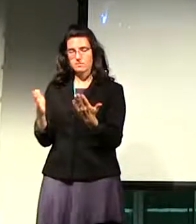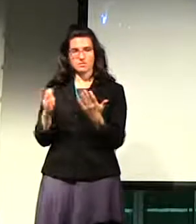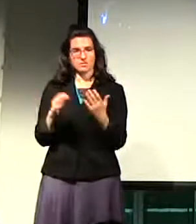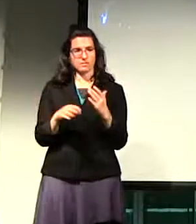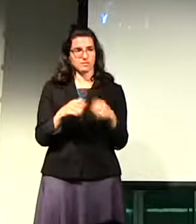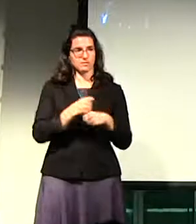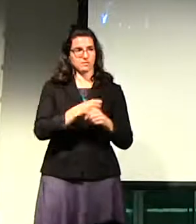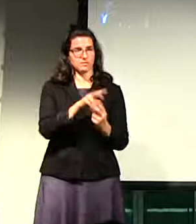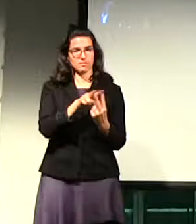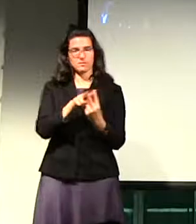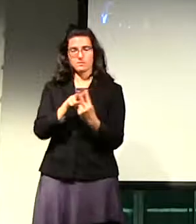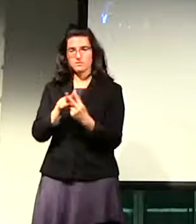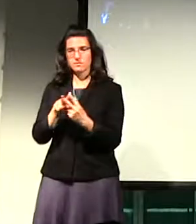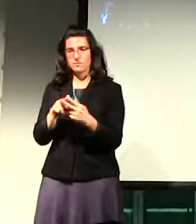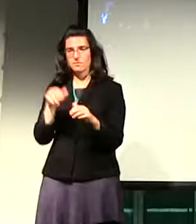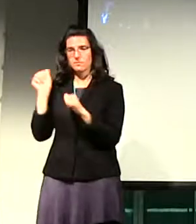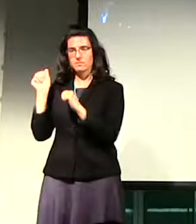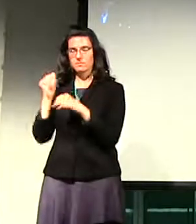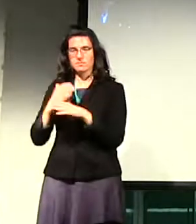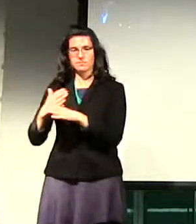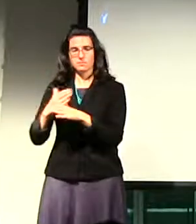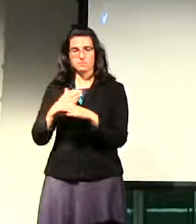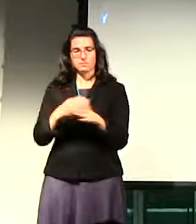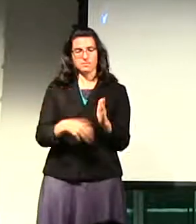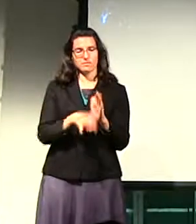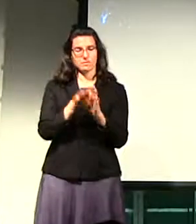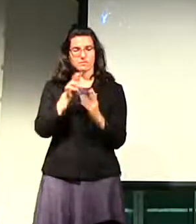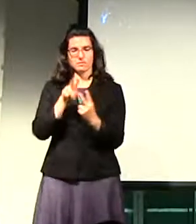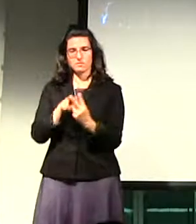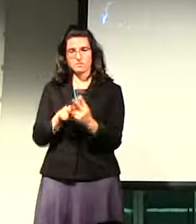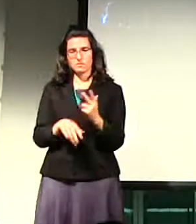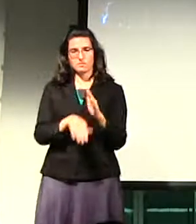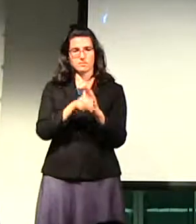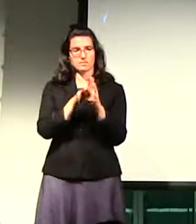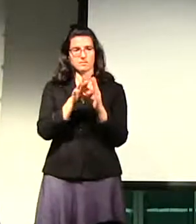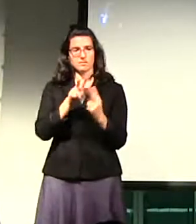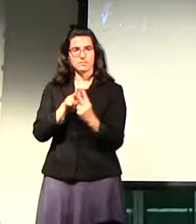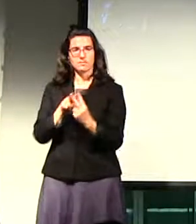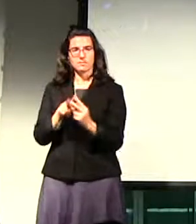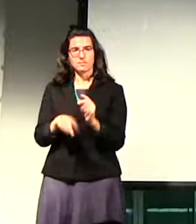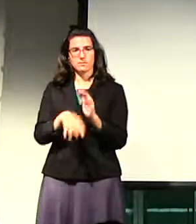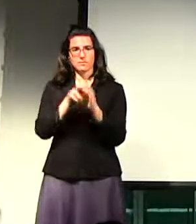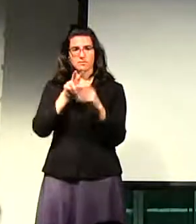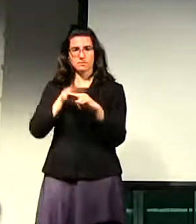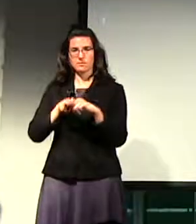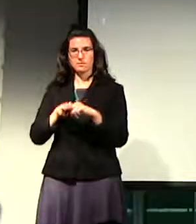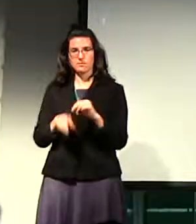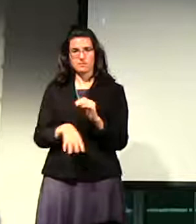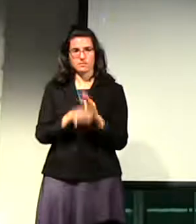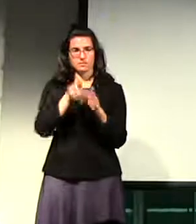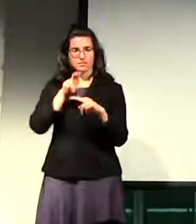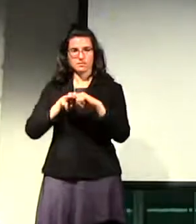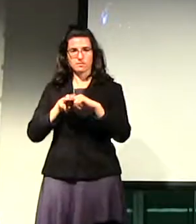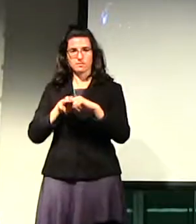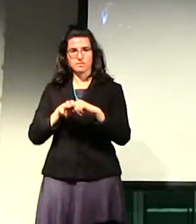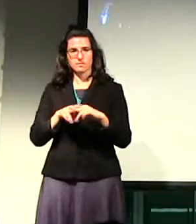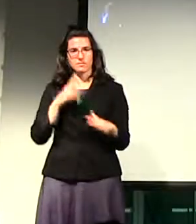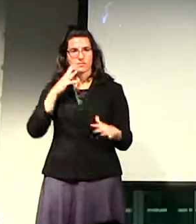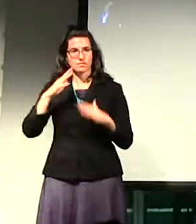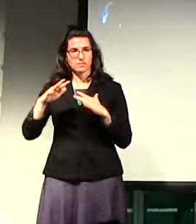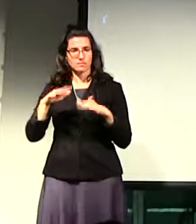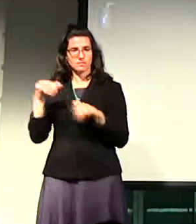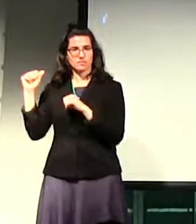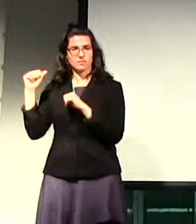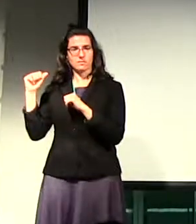founding chair, founding chair, founding chair, founding chair, founding chair, sounded founding pair,